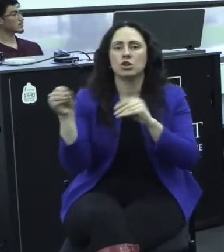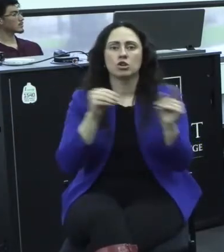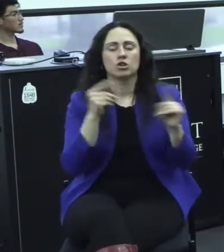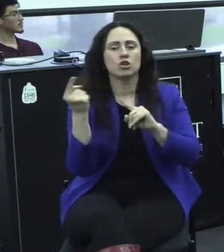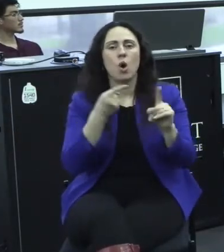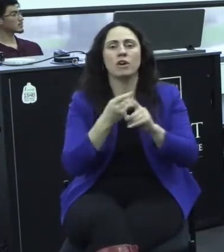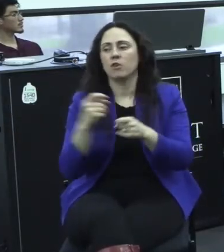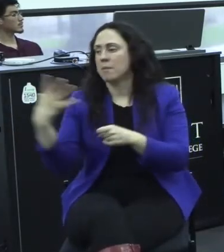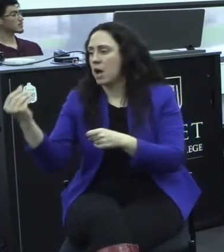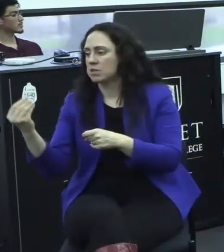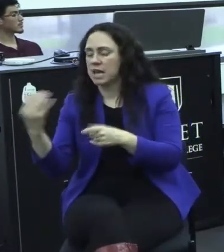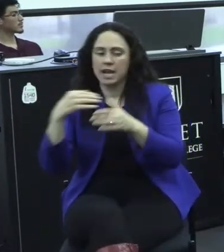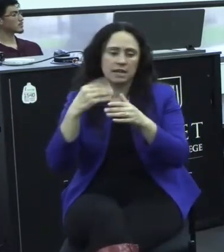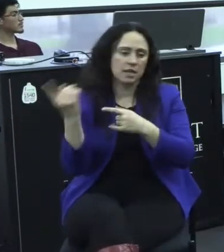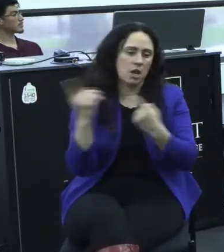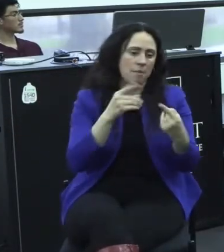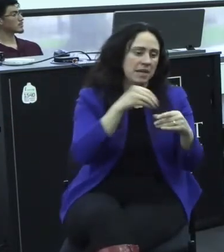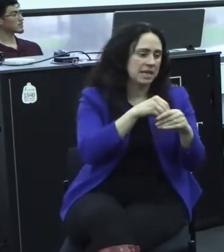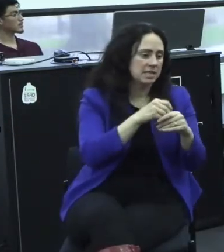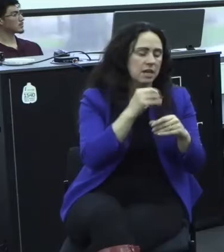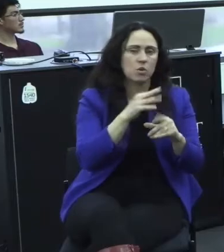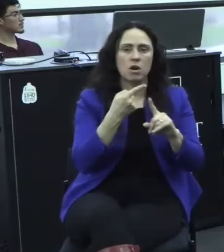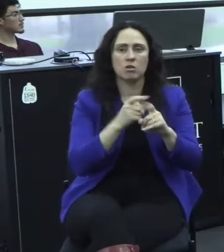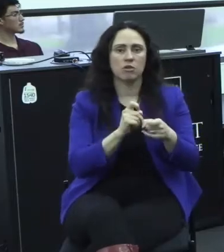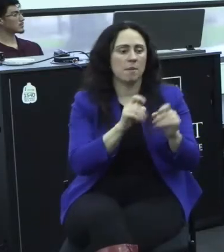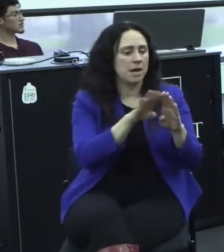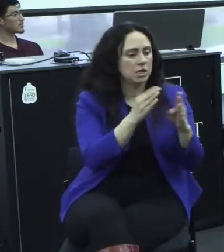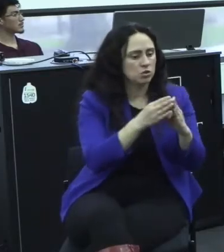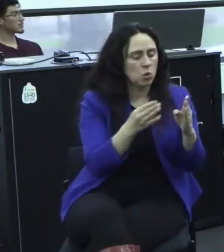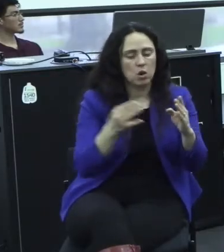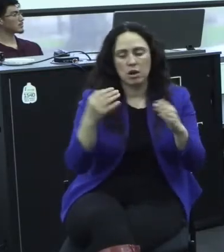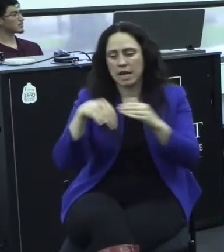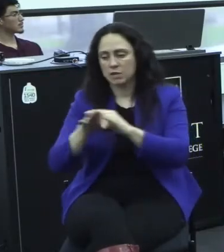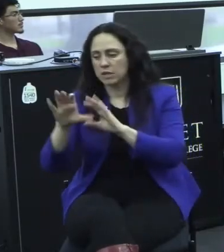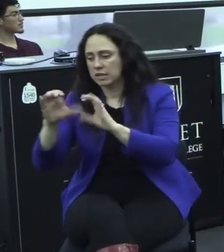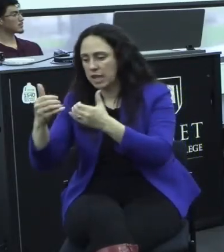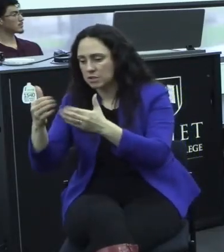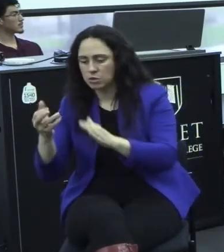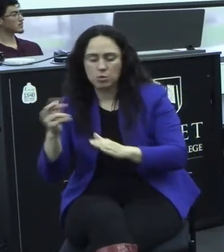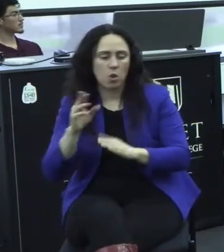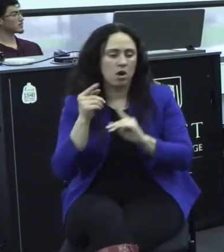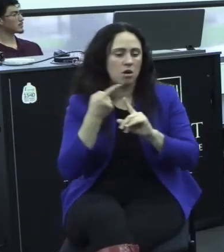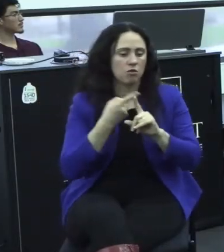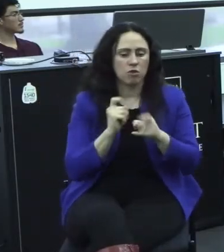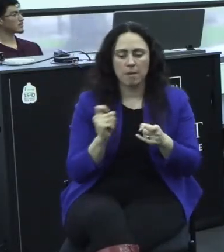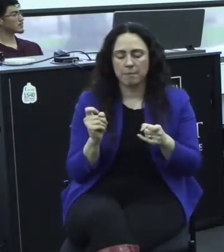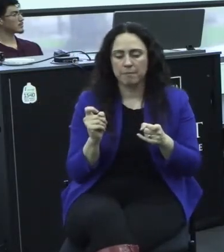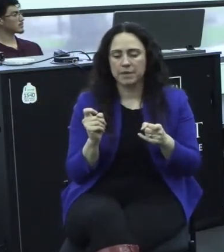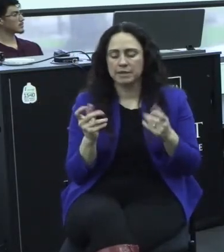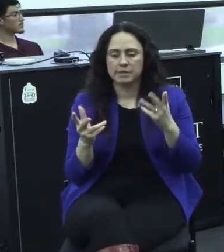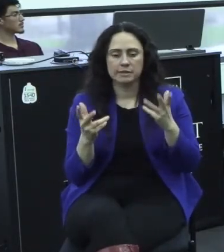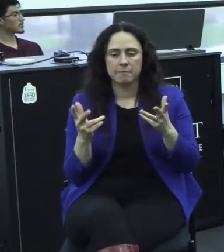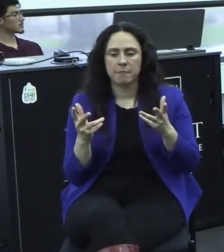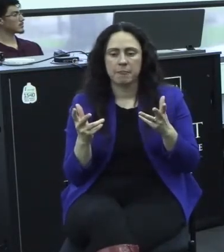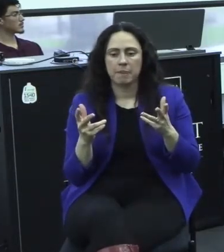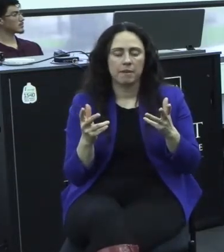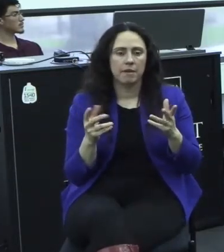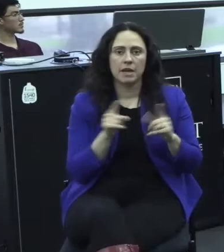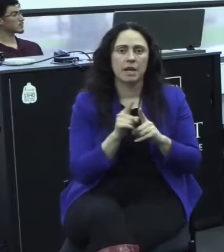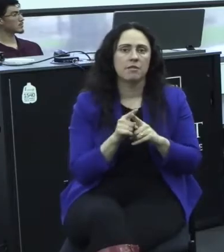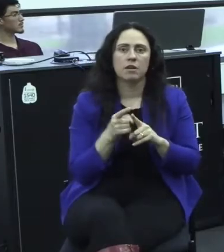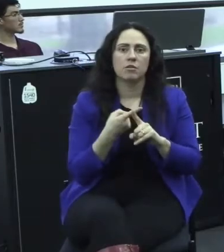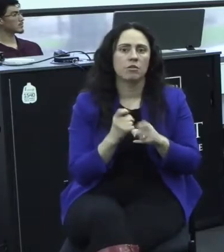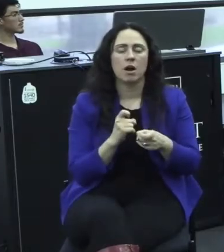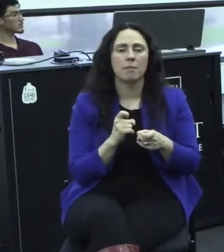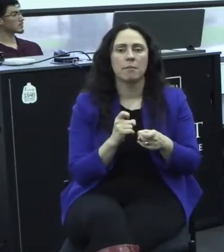inside, or from a corridor to a classroom, or from you know, even from